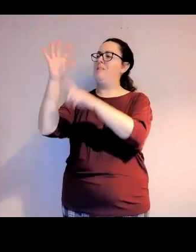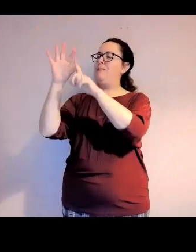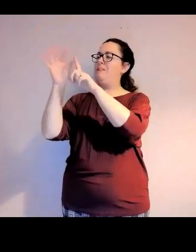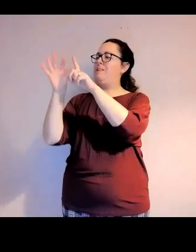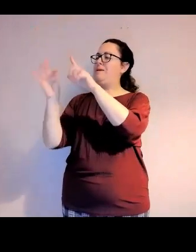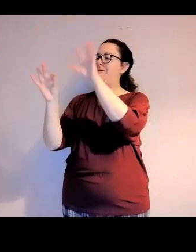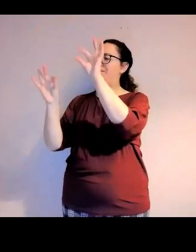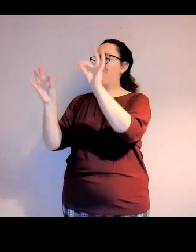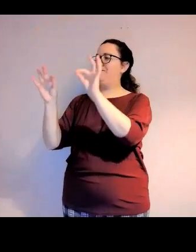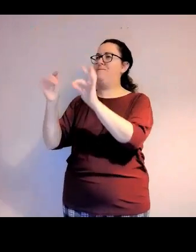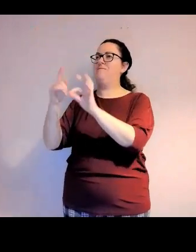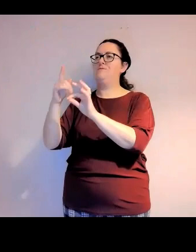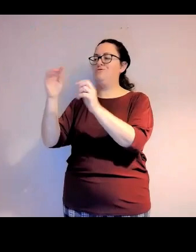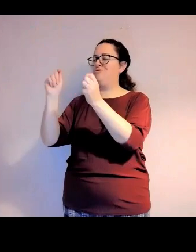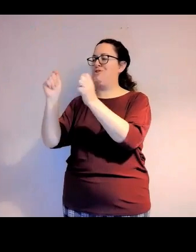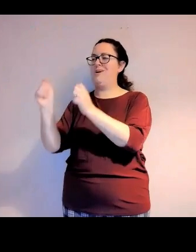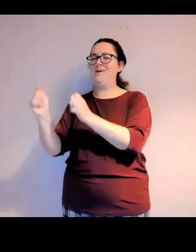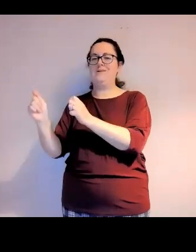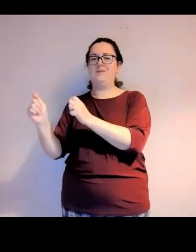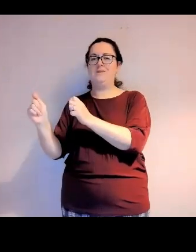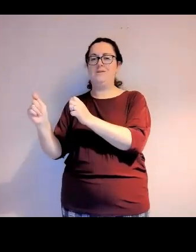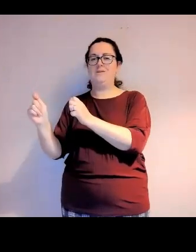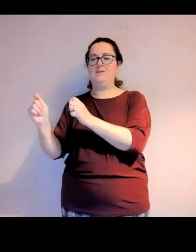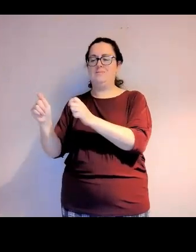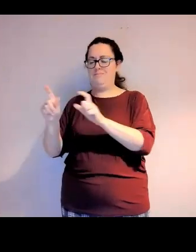to base, me.